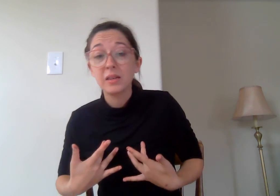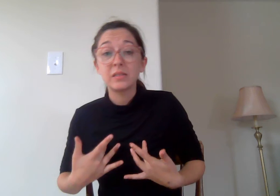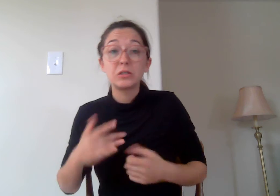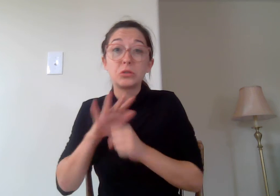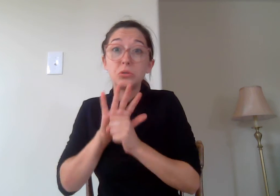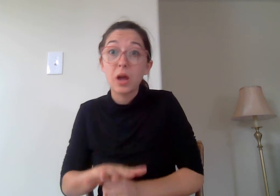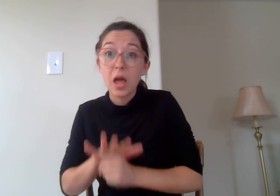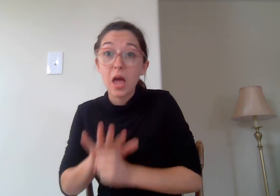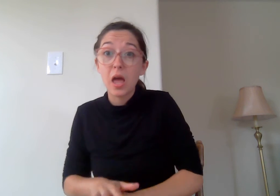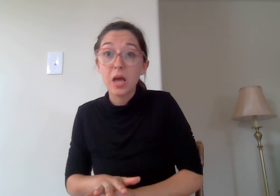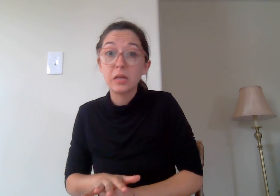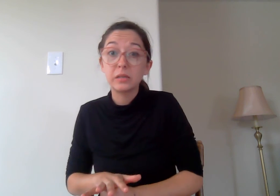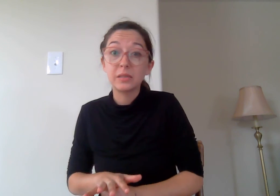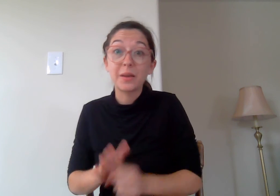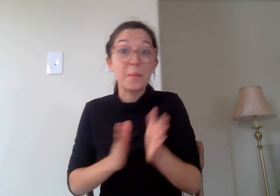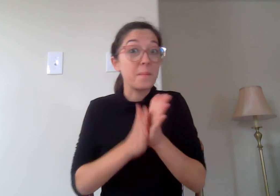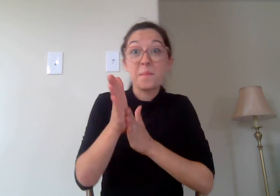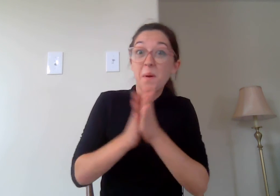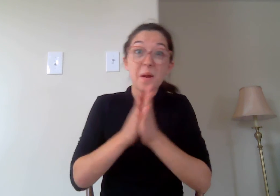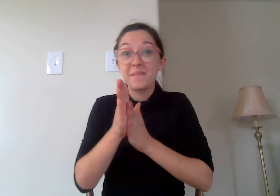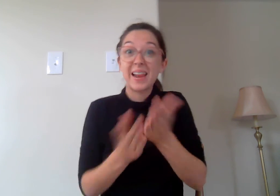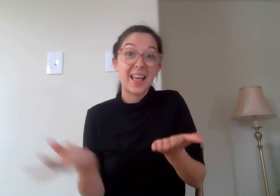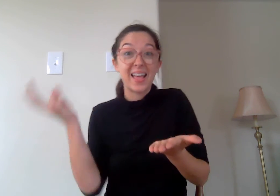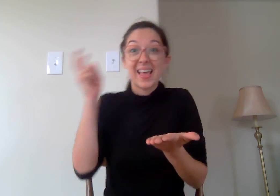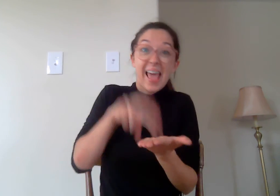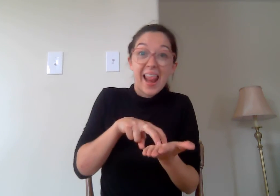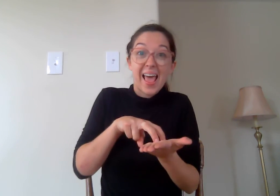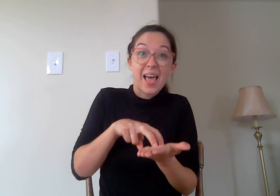to get up and engage in a whole lot of